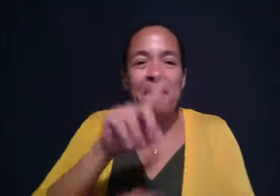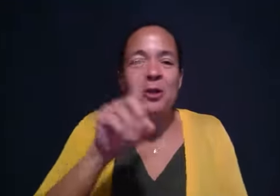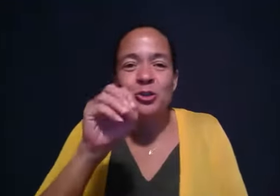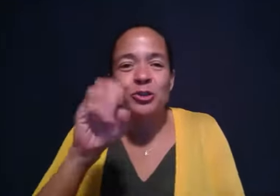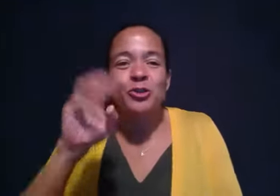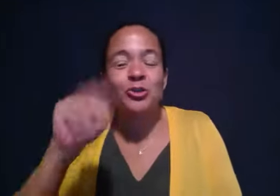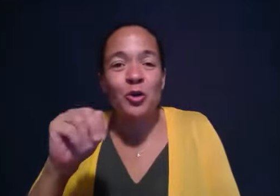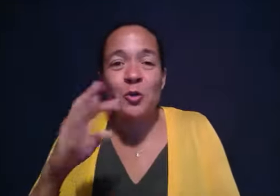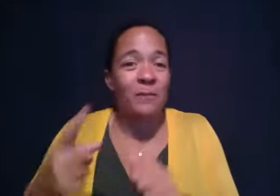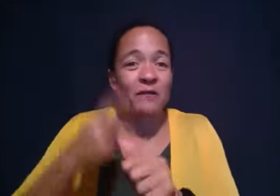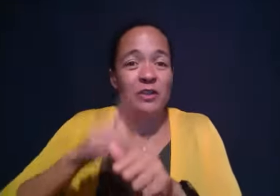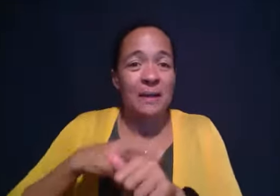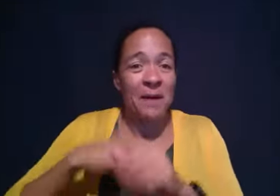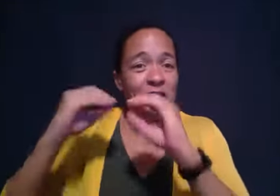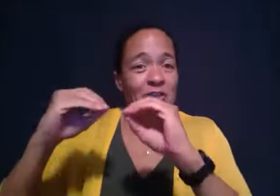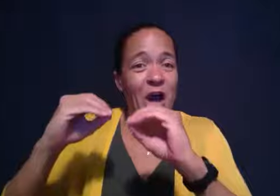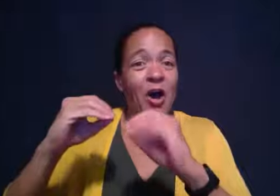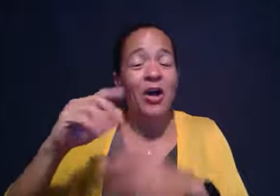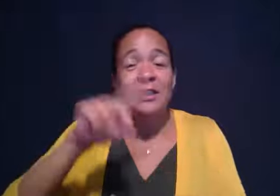was a woman walking around naked, and